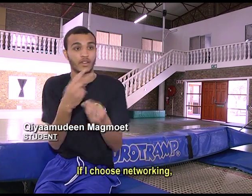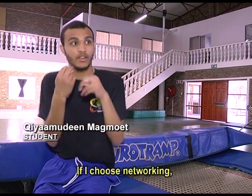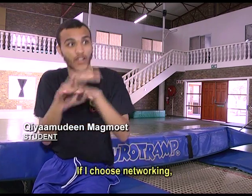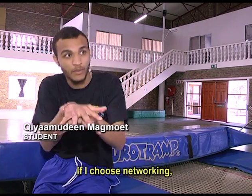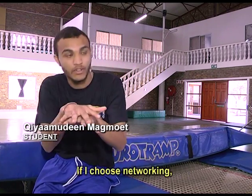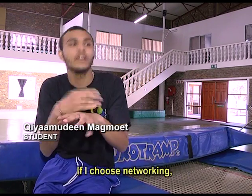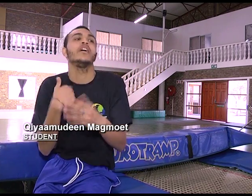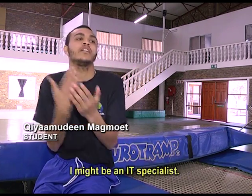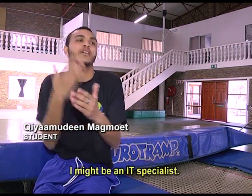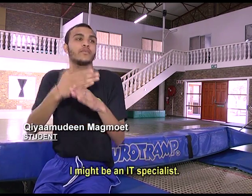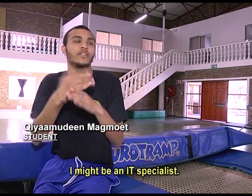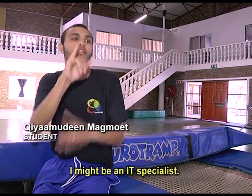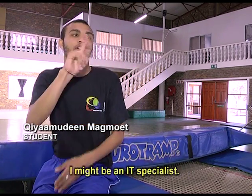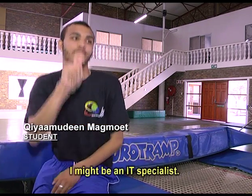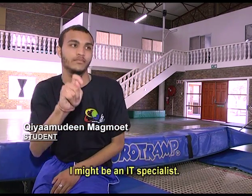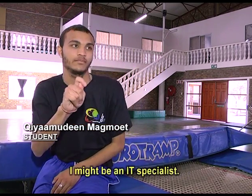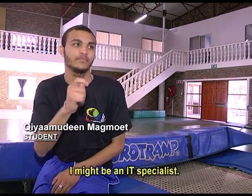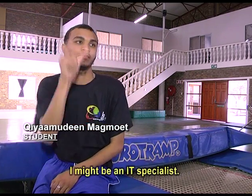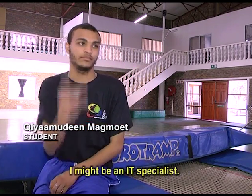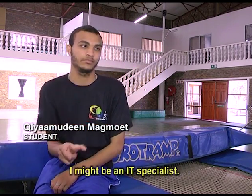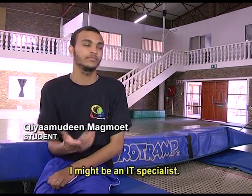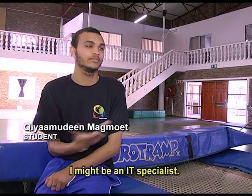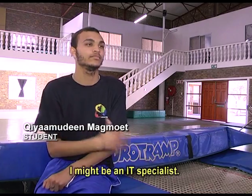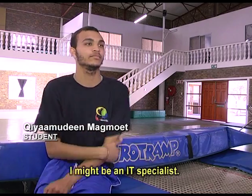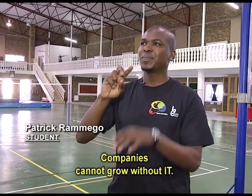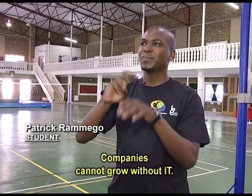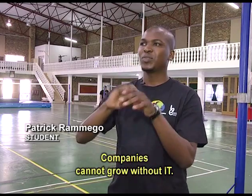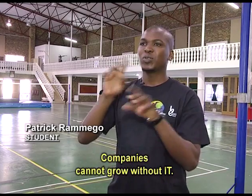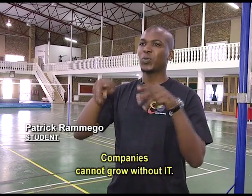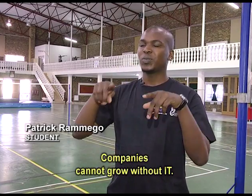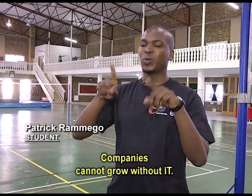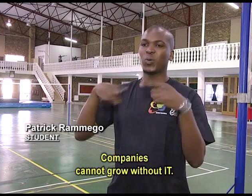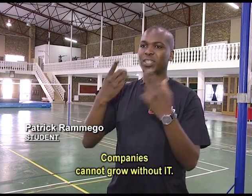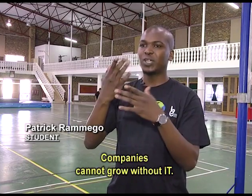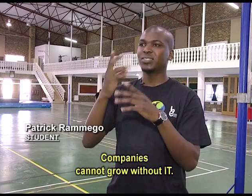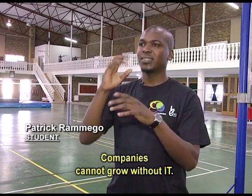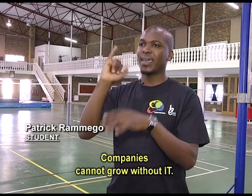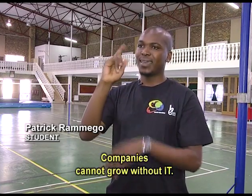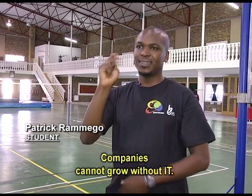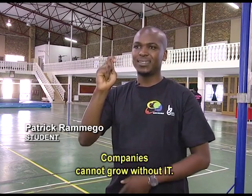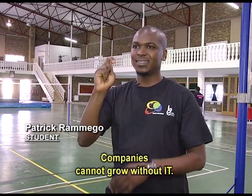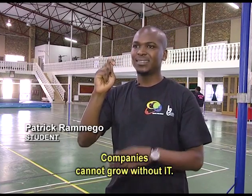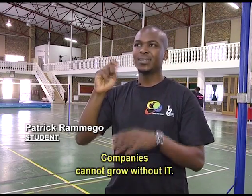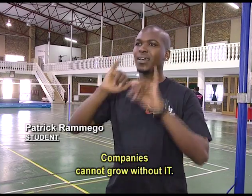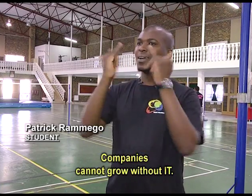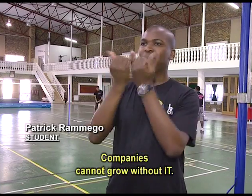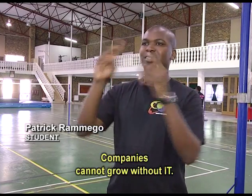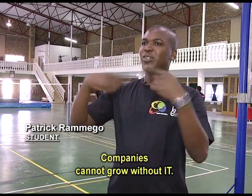I choose networking, I might be an IT specialist. Because without IT, company